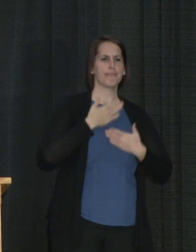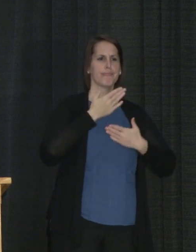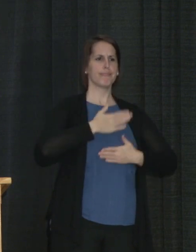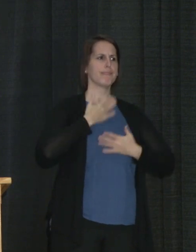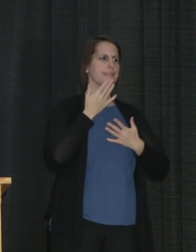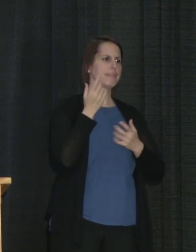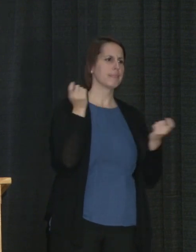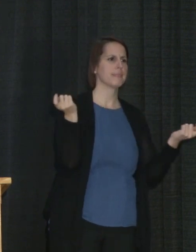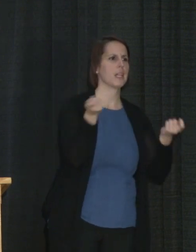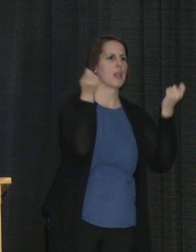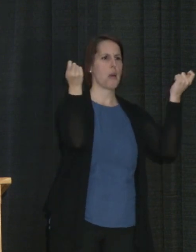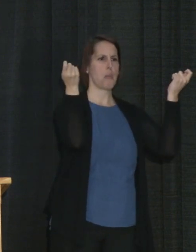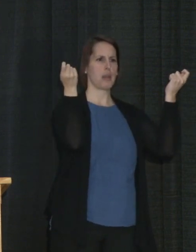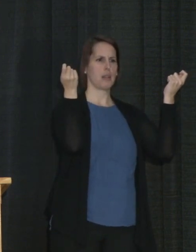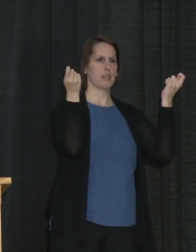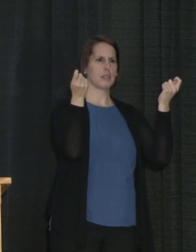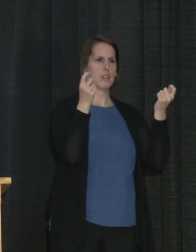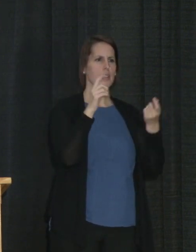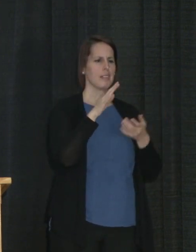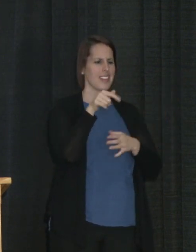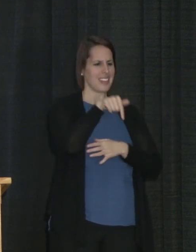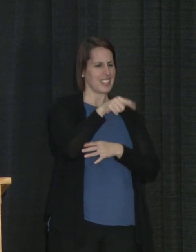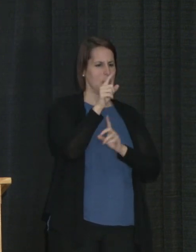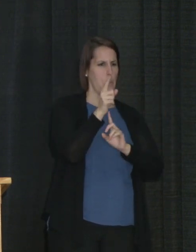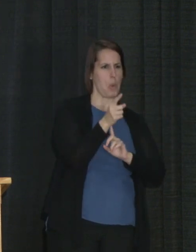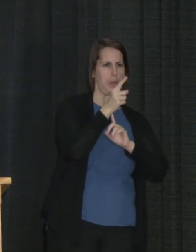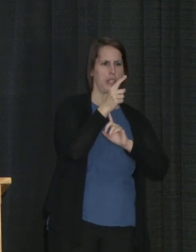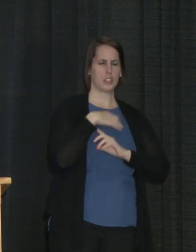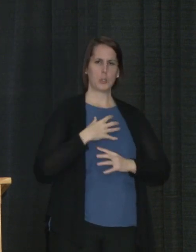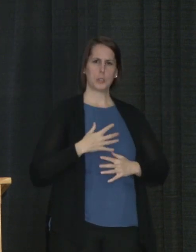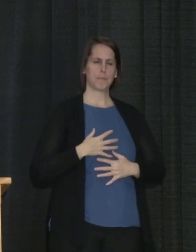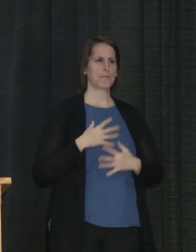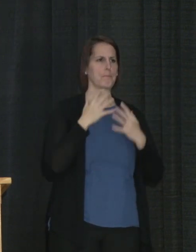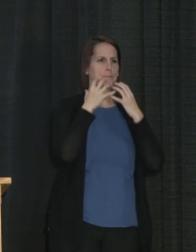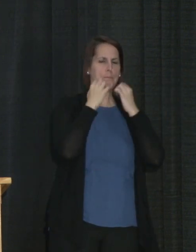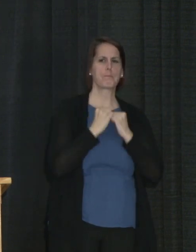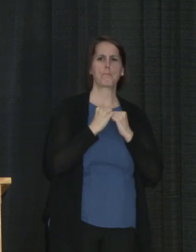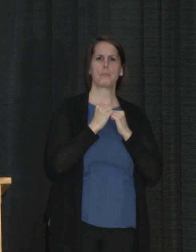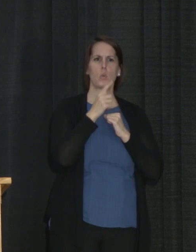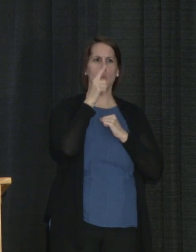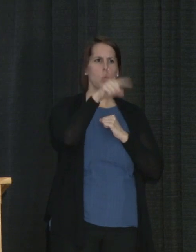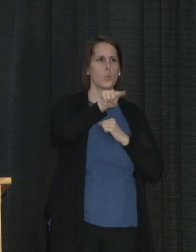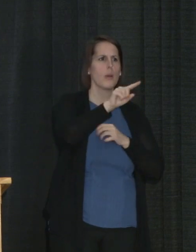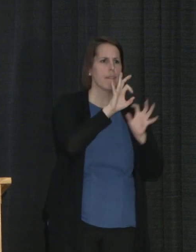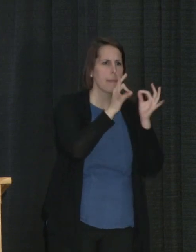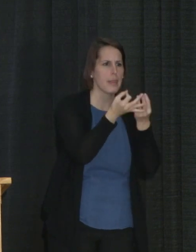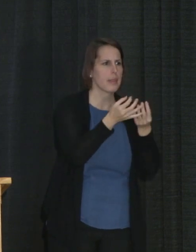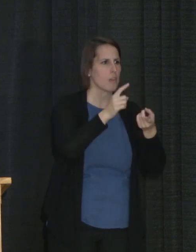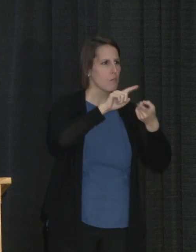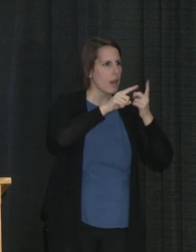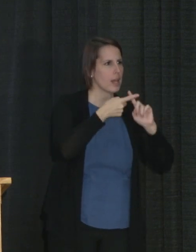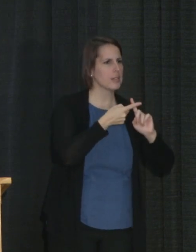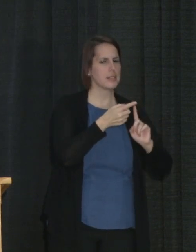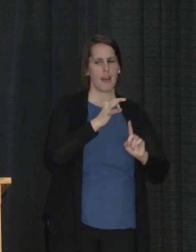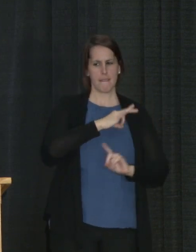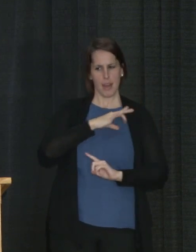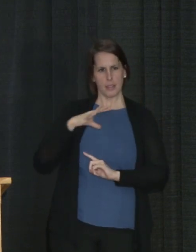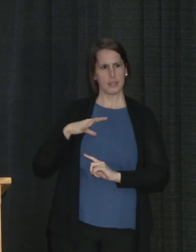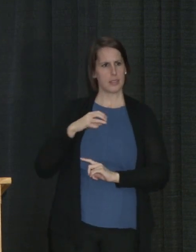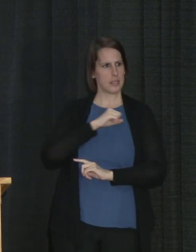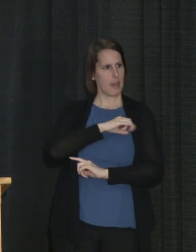your teachers, your family, the faculty that have all supported you through your journey in this